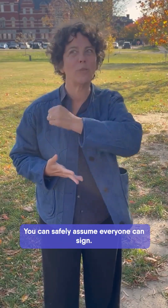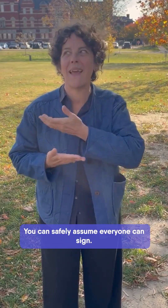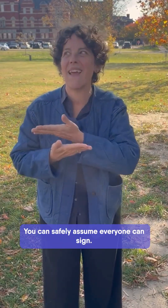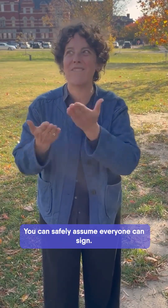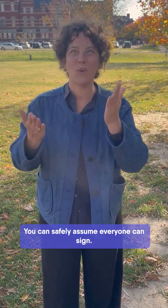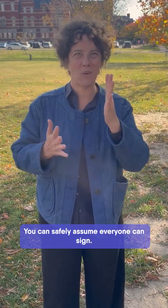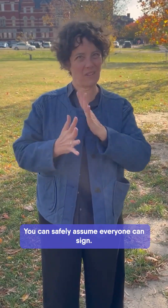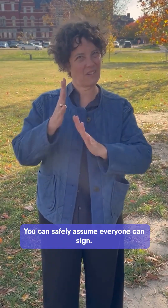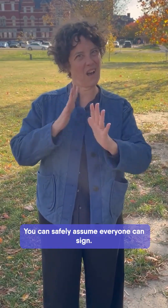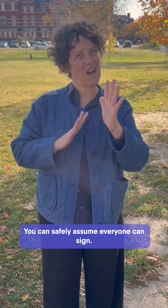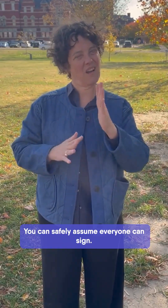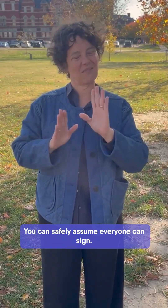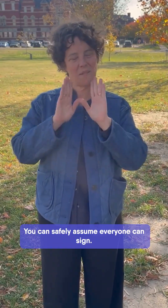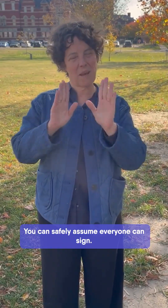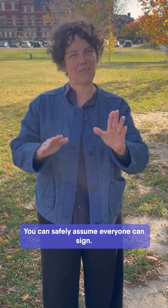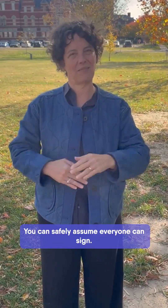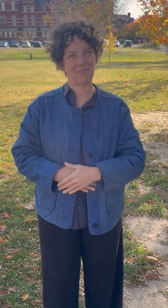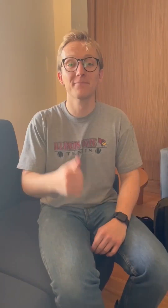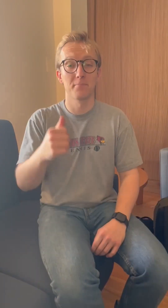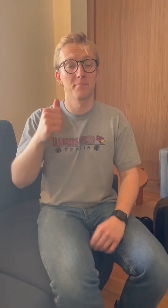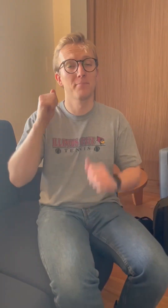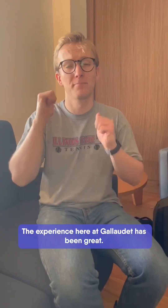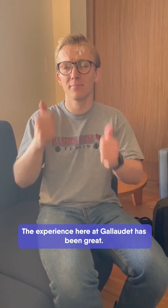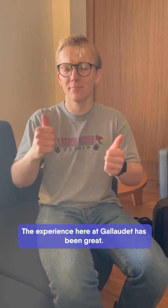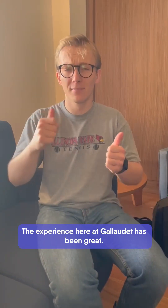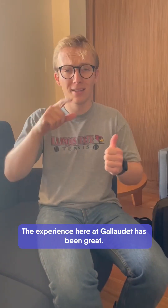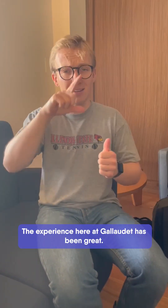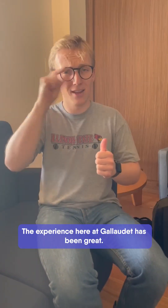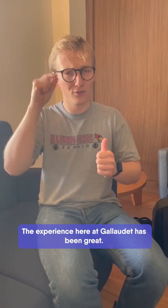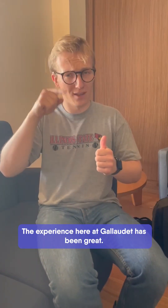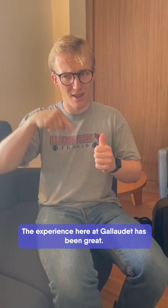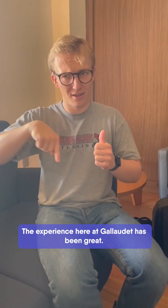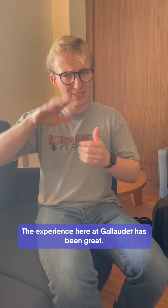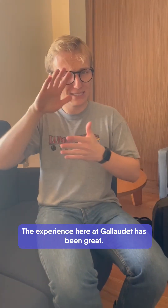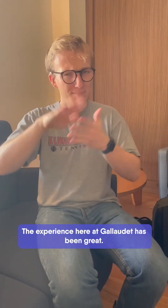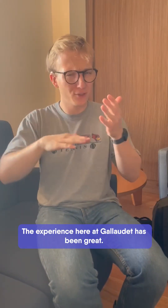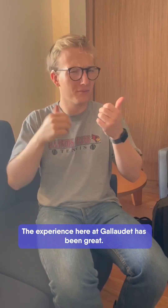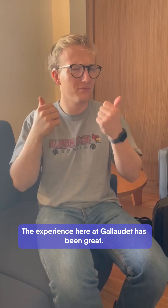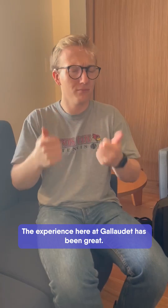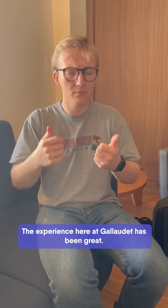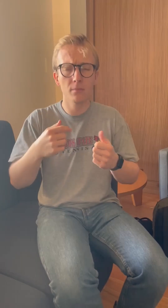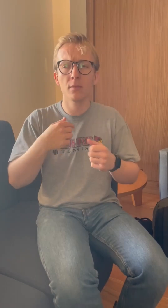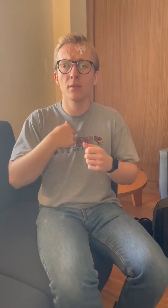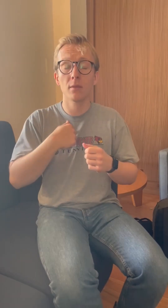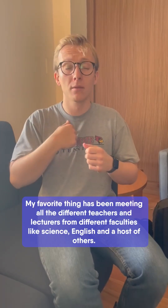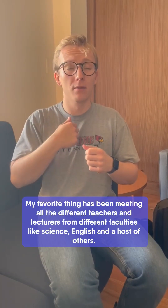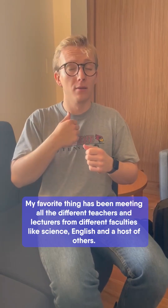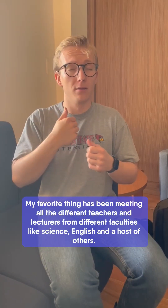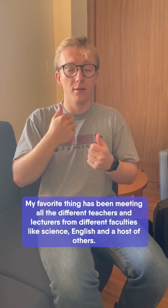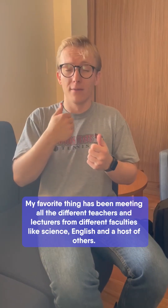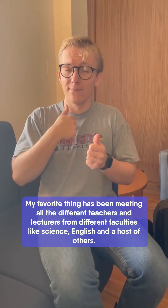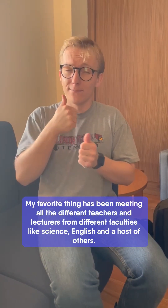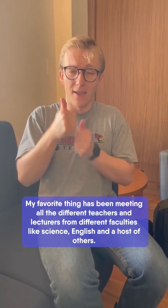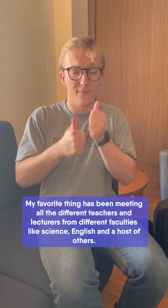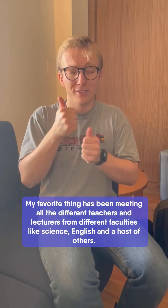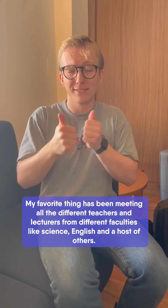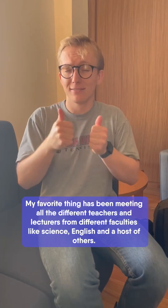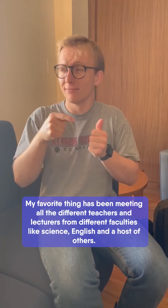safely assume everyone can sign. The experience here at Gallaudet has been great. My favourite thing has been meeting all the